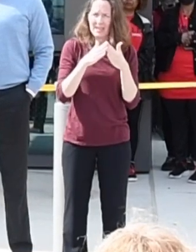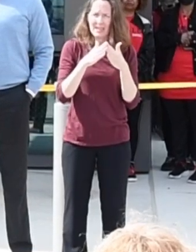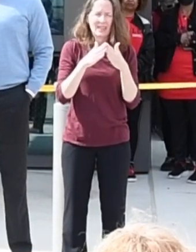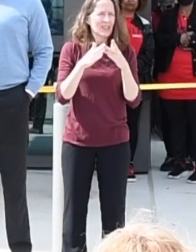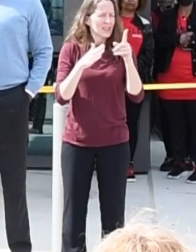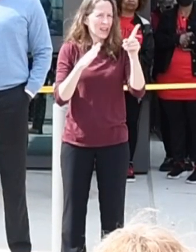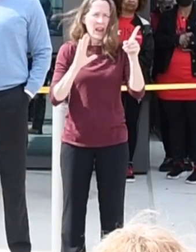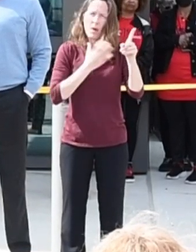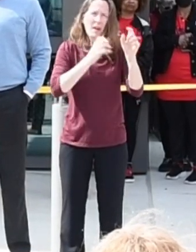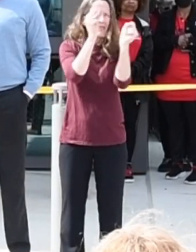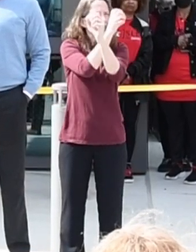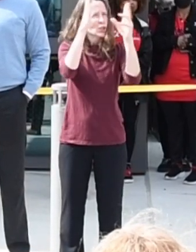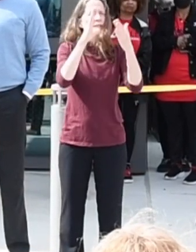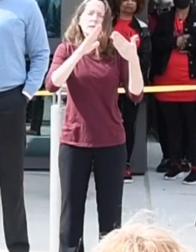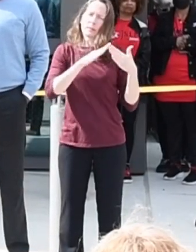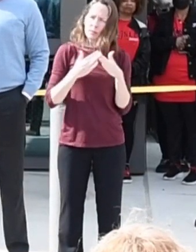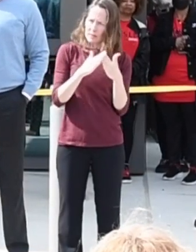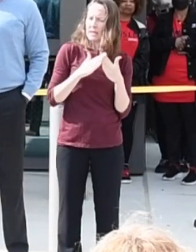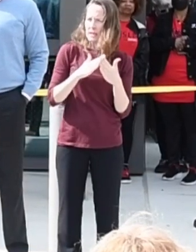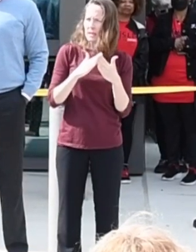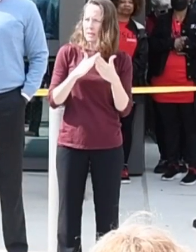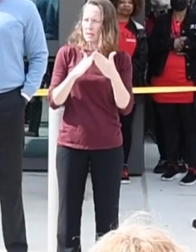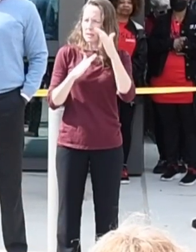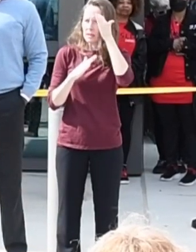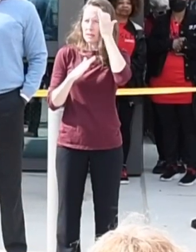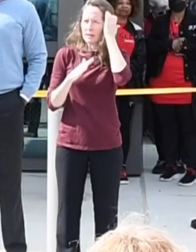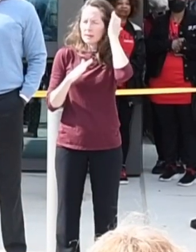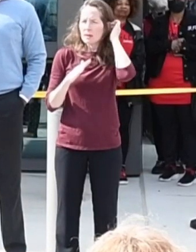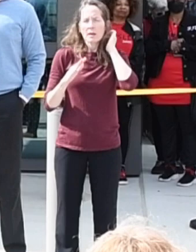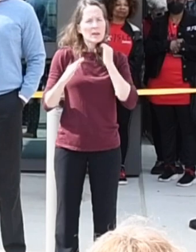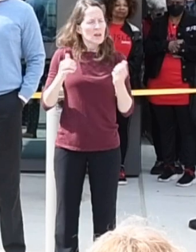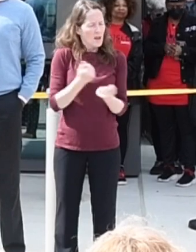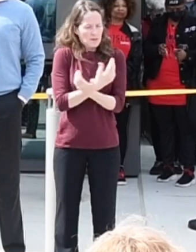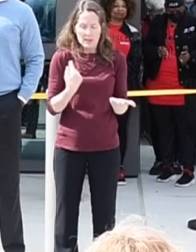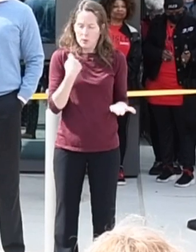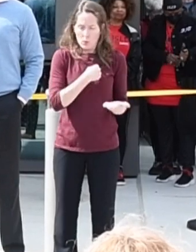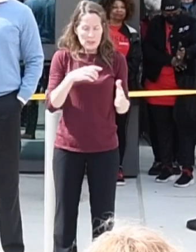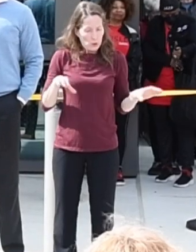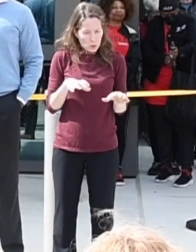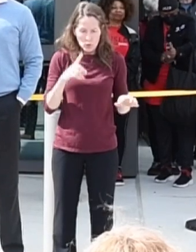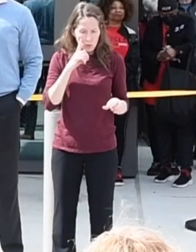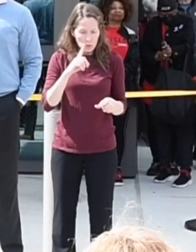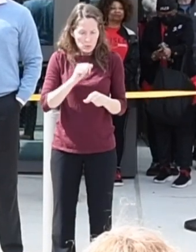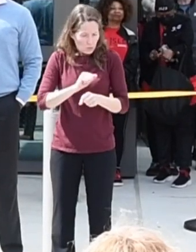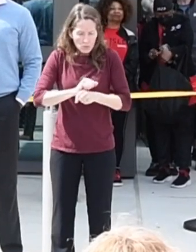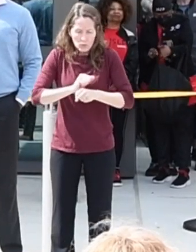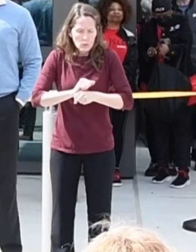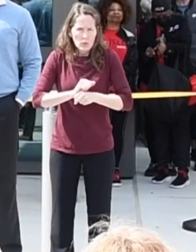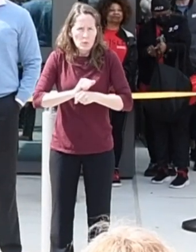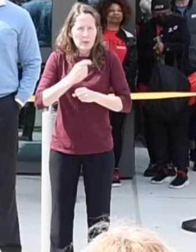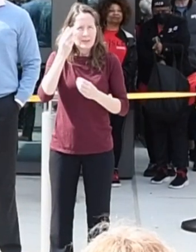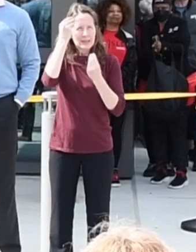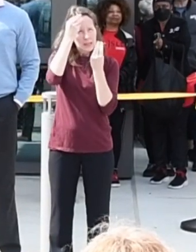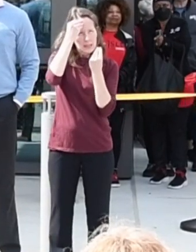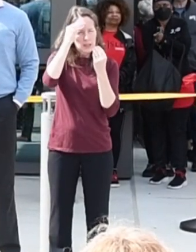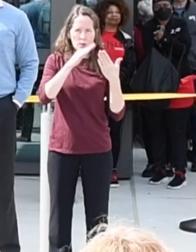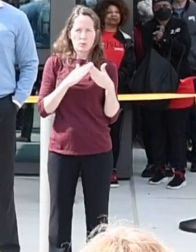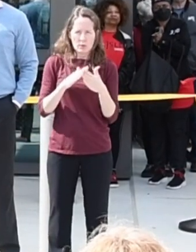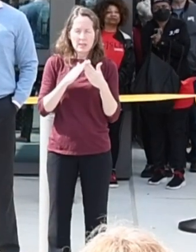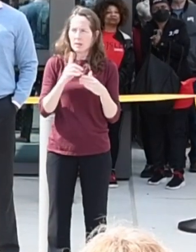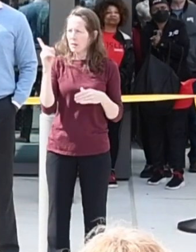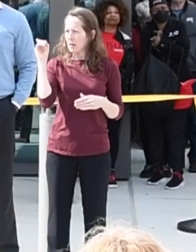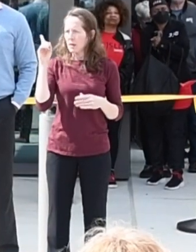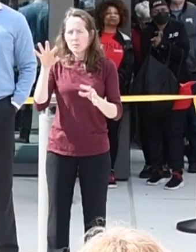our vision. It is how we do our work. And this is a prime example of